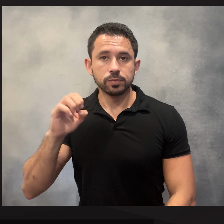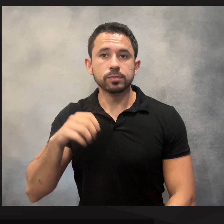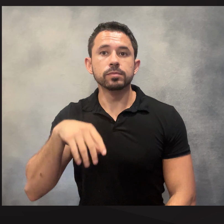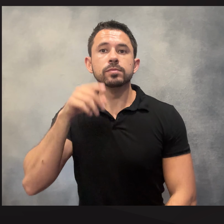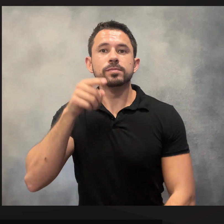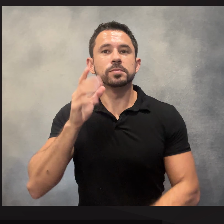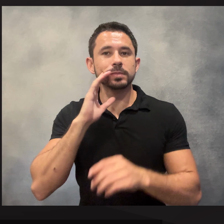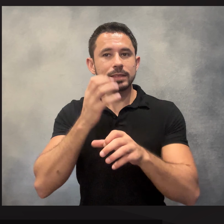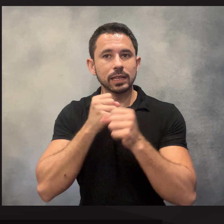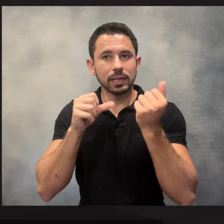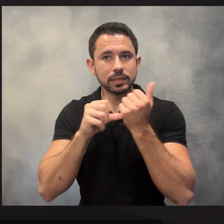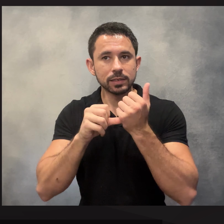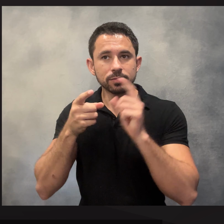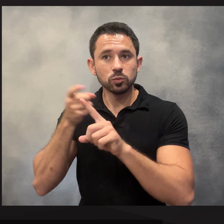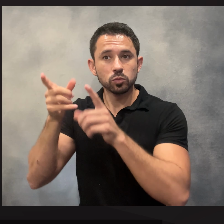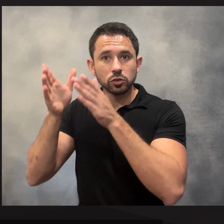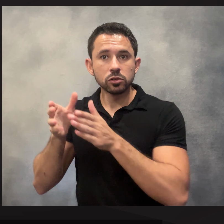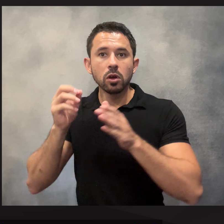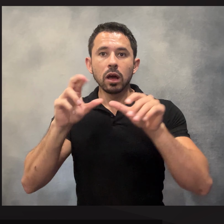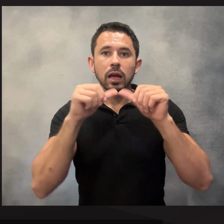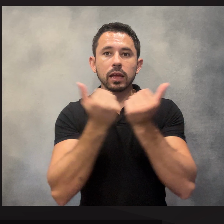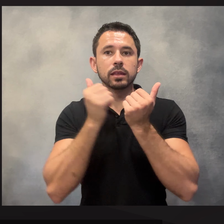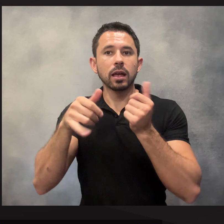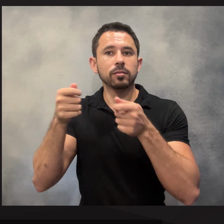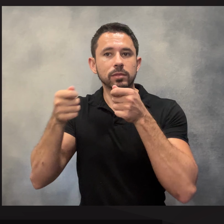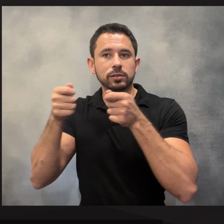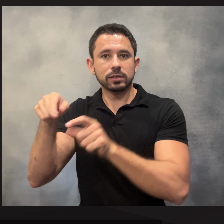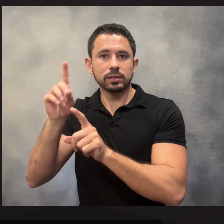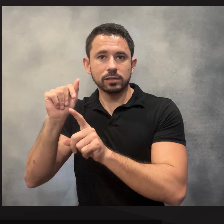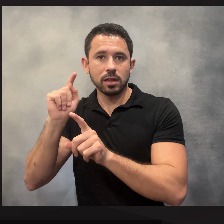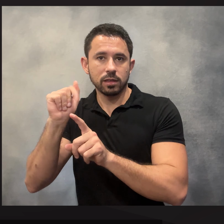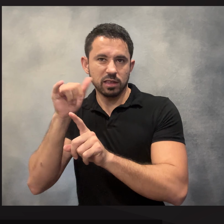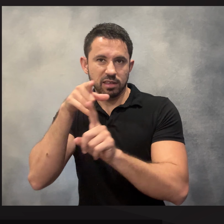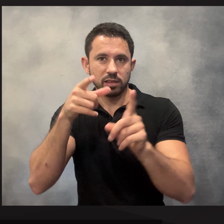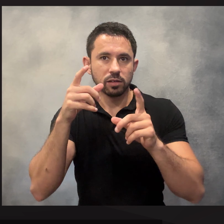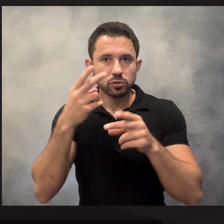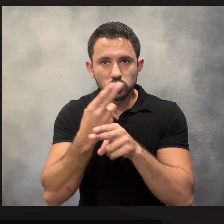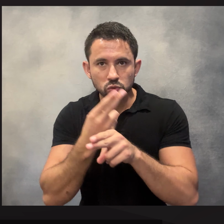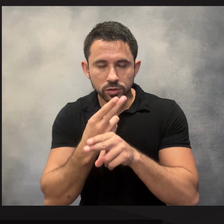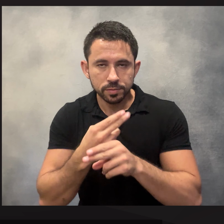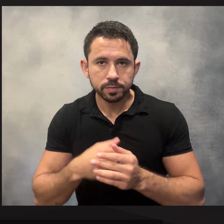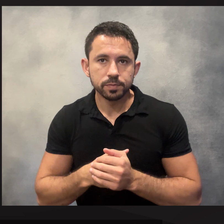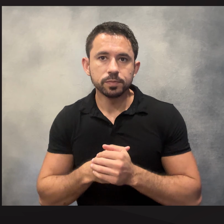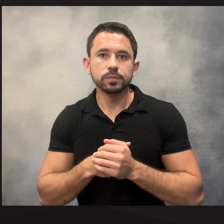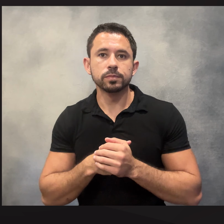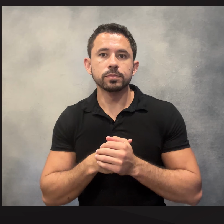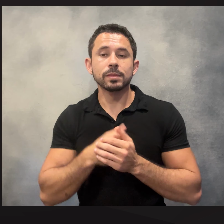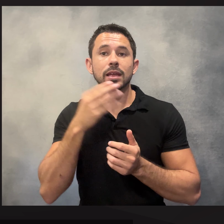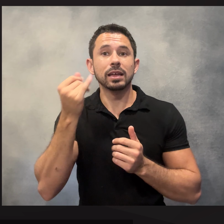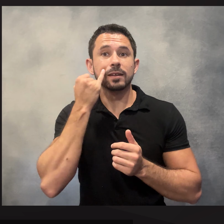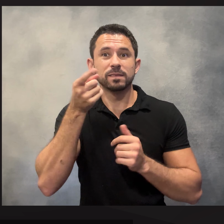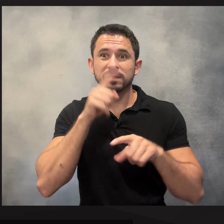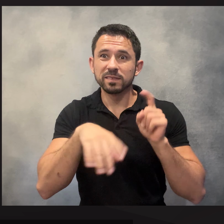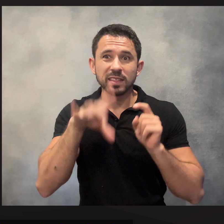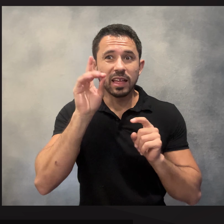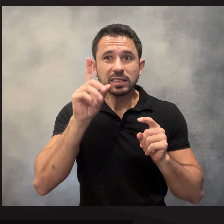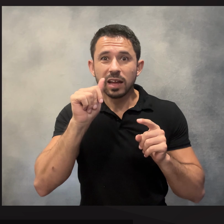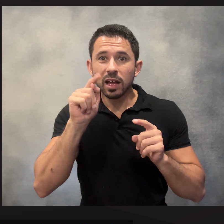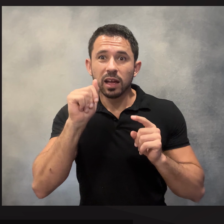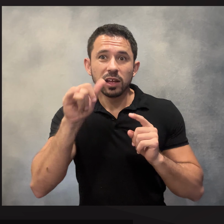You'll get assistance from the person or agency that manages the data that you're using. If you can't find the data you're looking